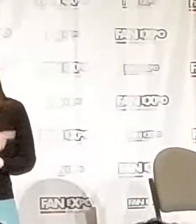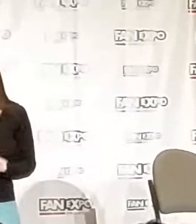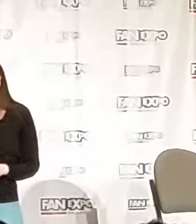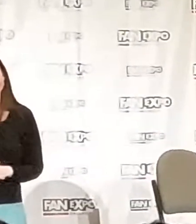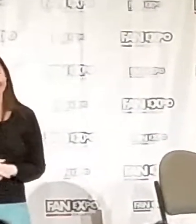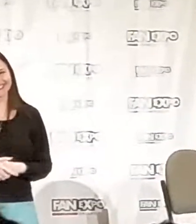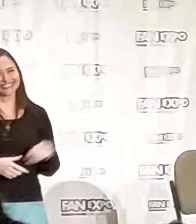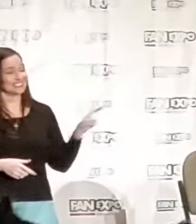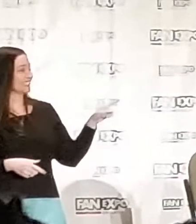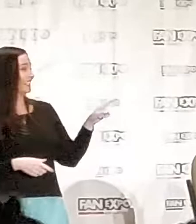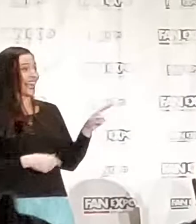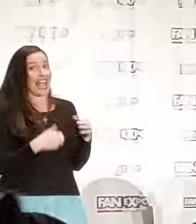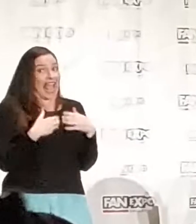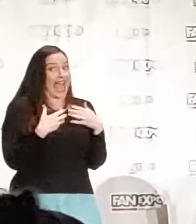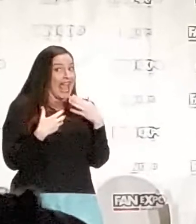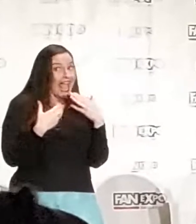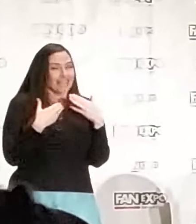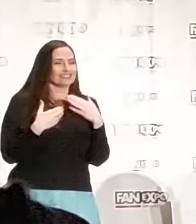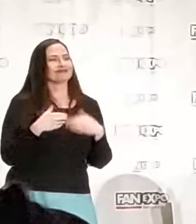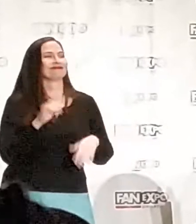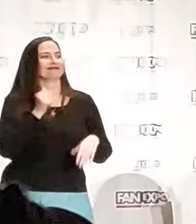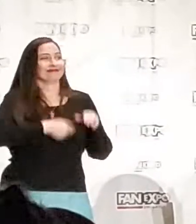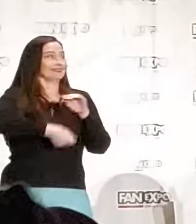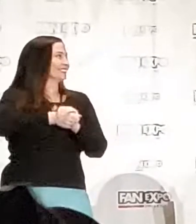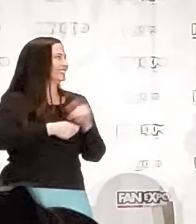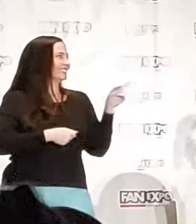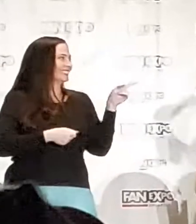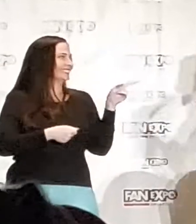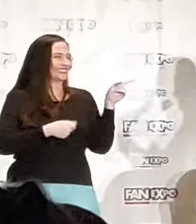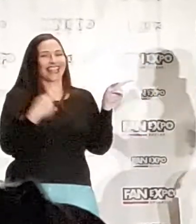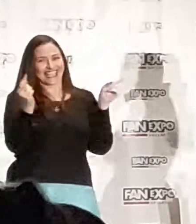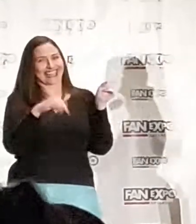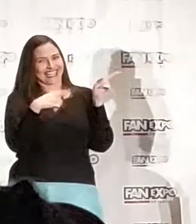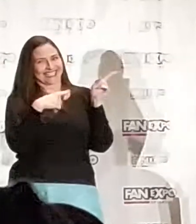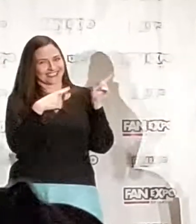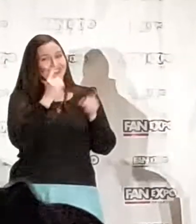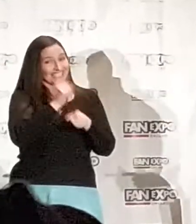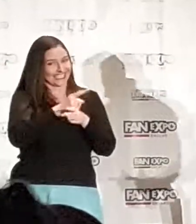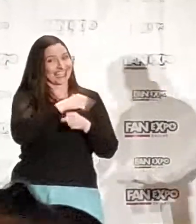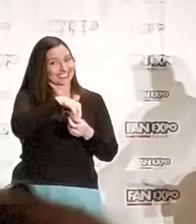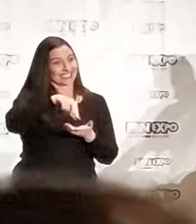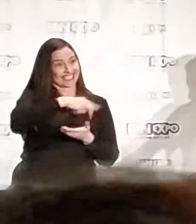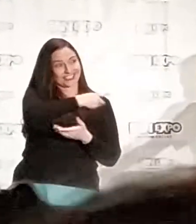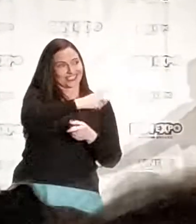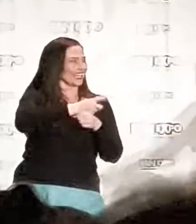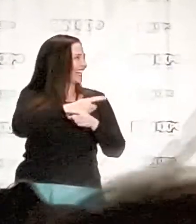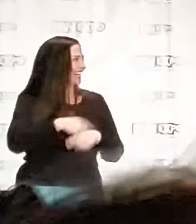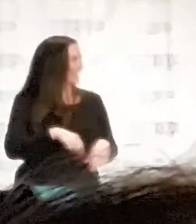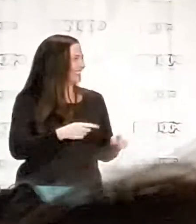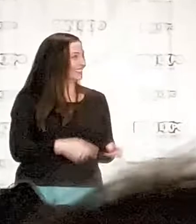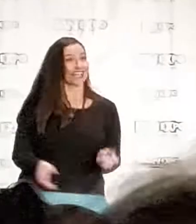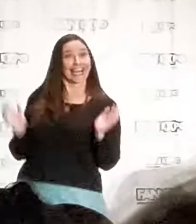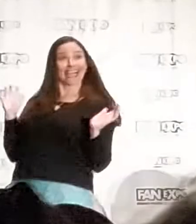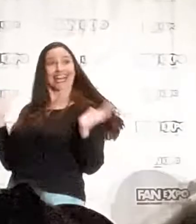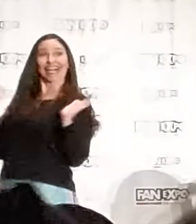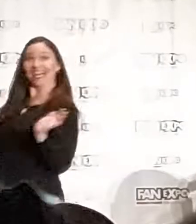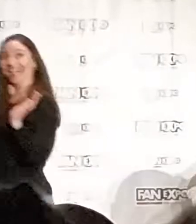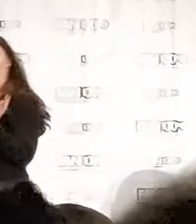paper. Back down the hallway. The pinch. Actually, more this, isn't it, right? That's the pinch. The pinch now.